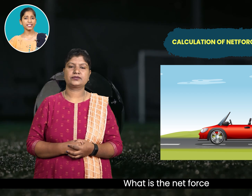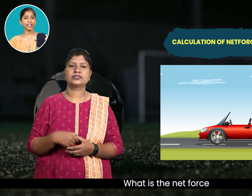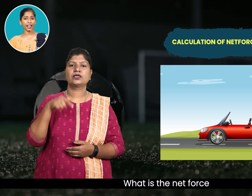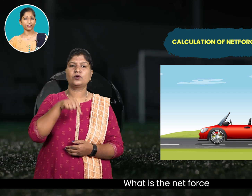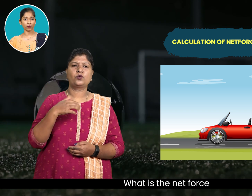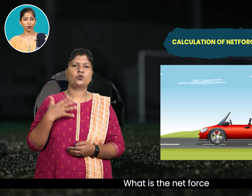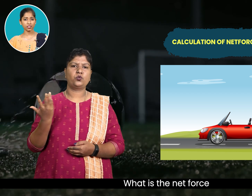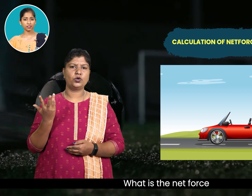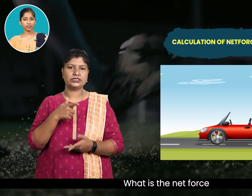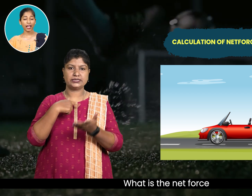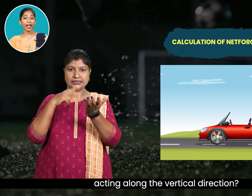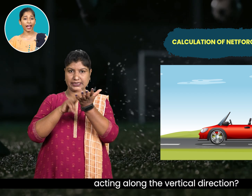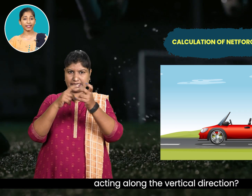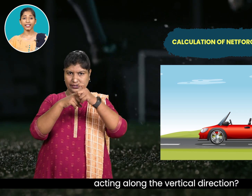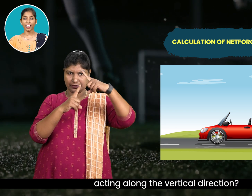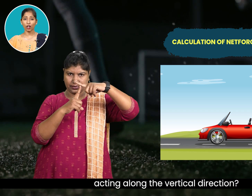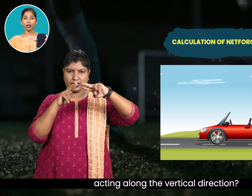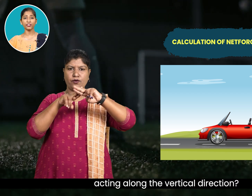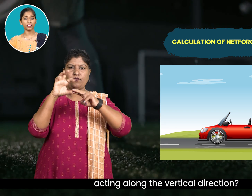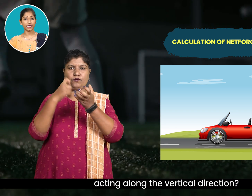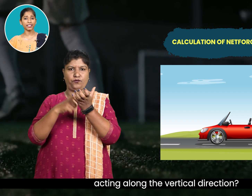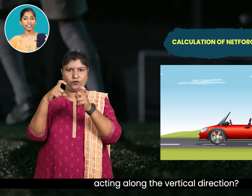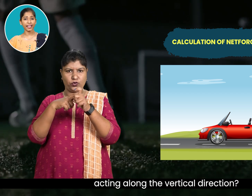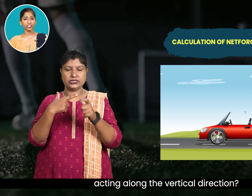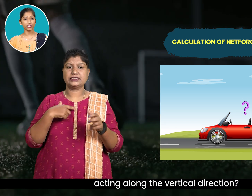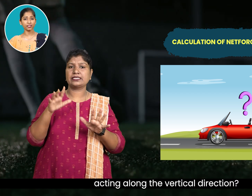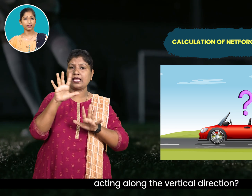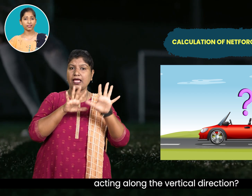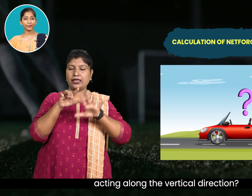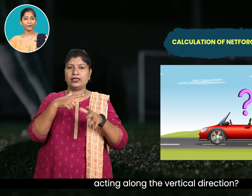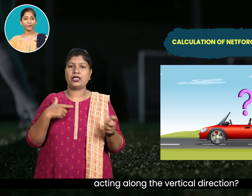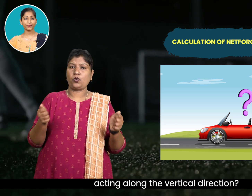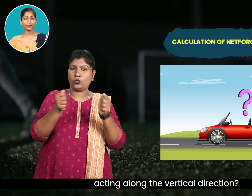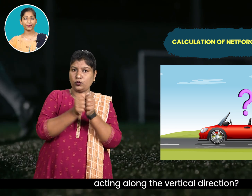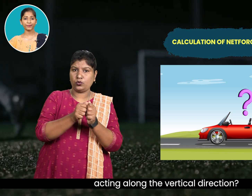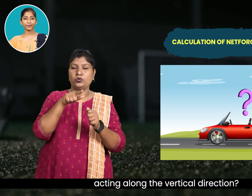What is the net force acting along the vertical direction?